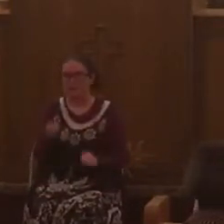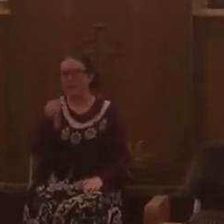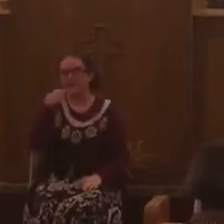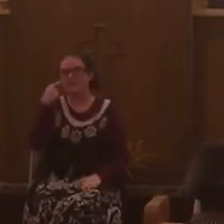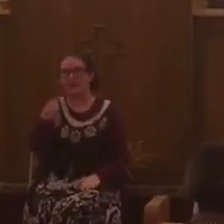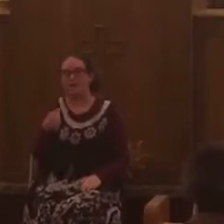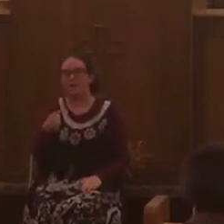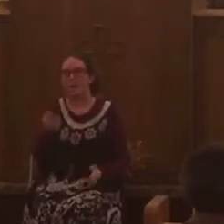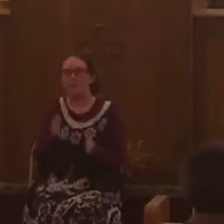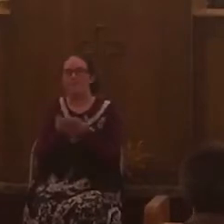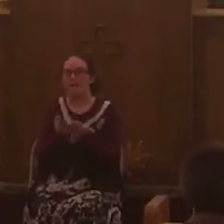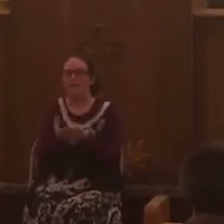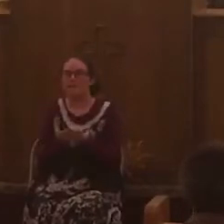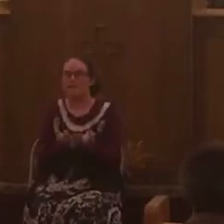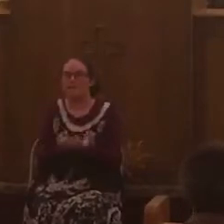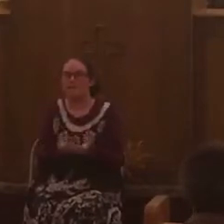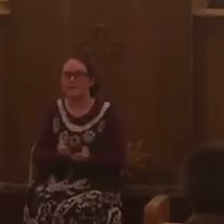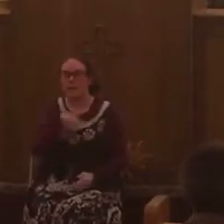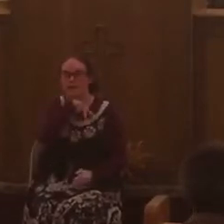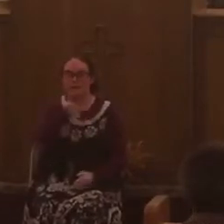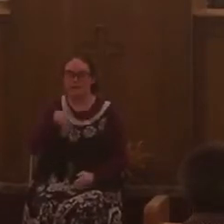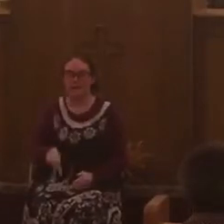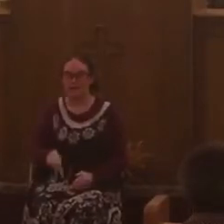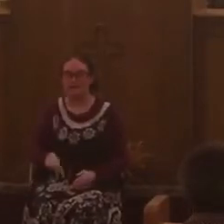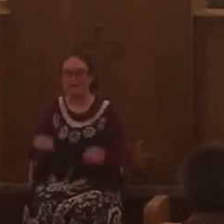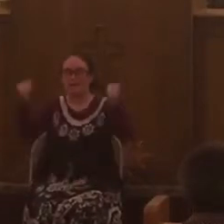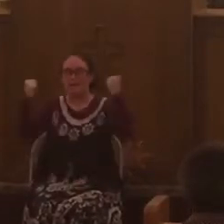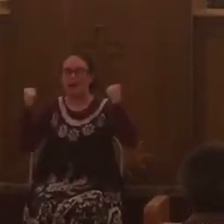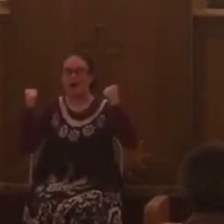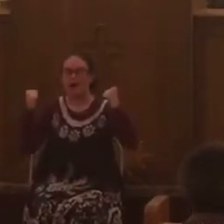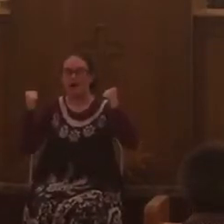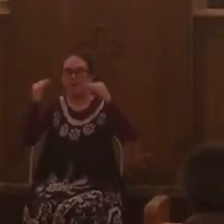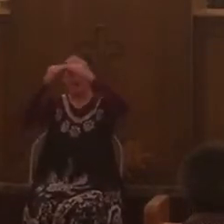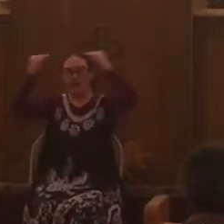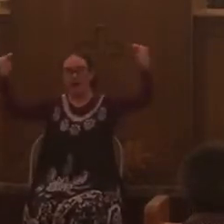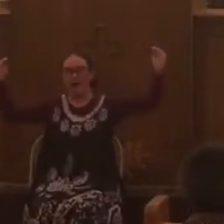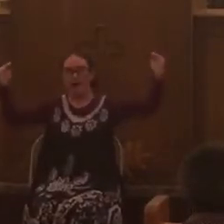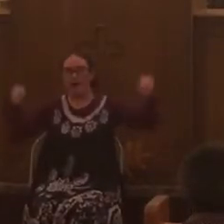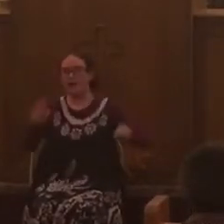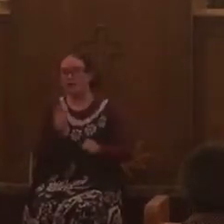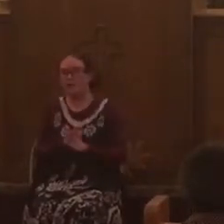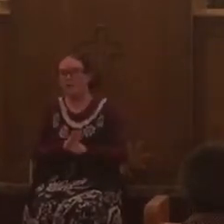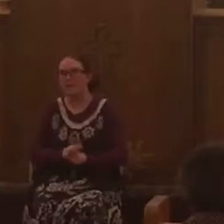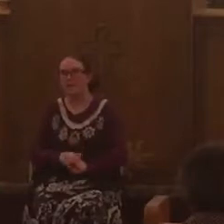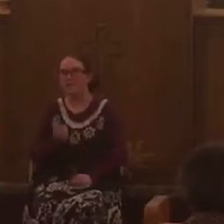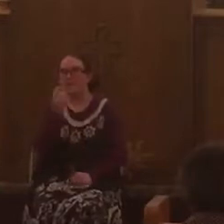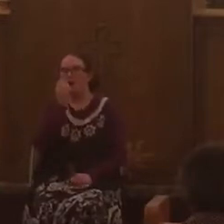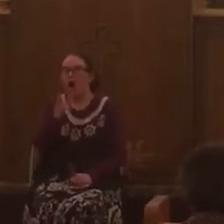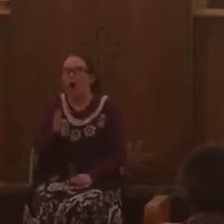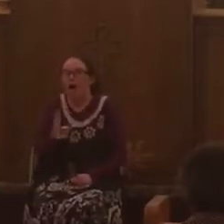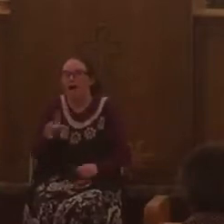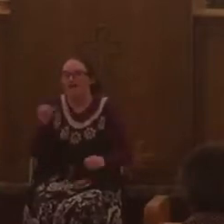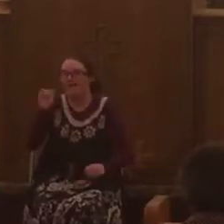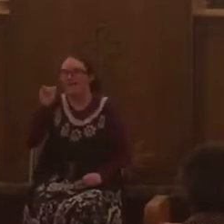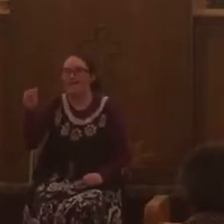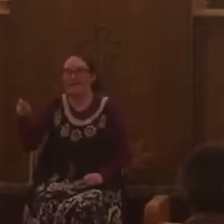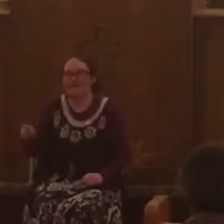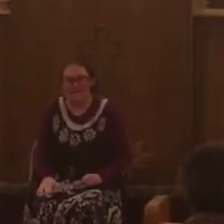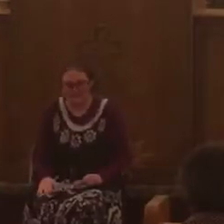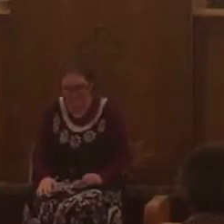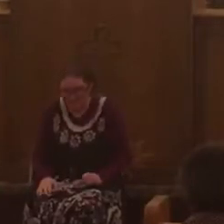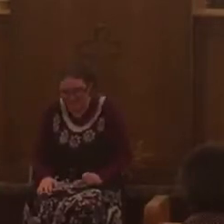foot tall and 30 foot wide. My Lord, he was always up in my business. And that's all